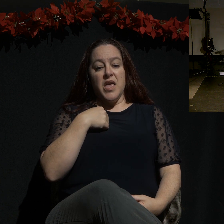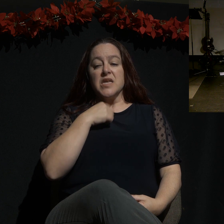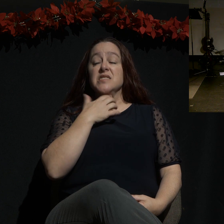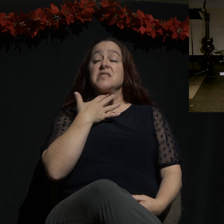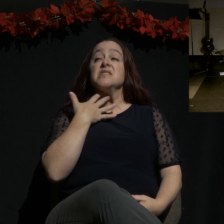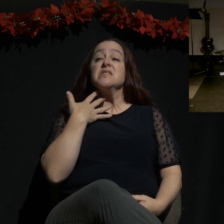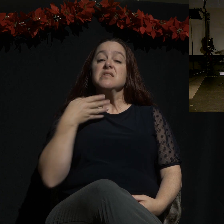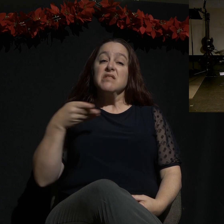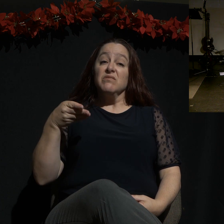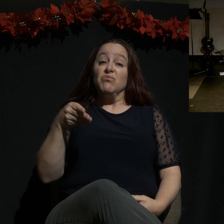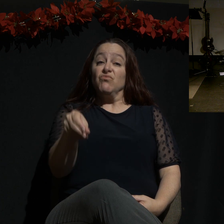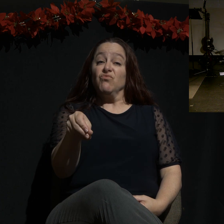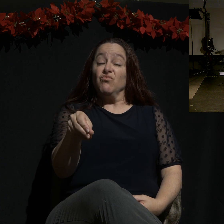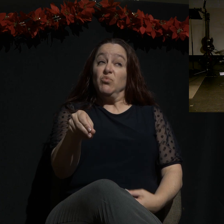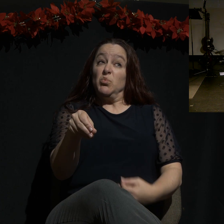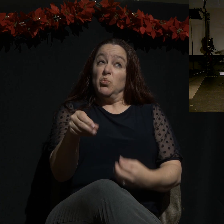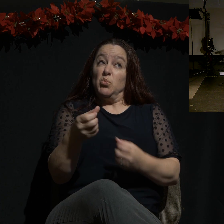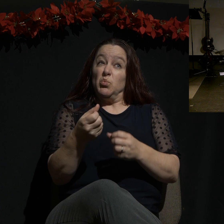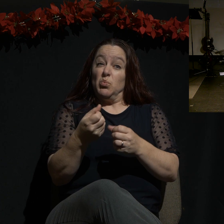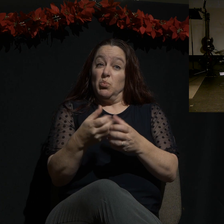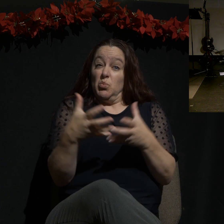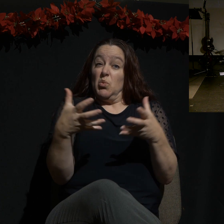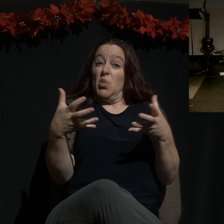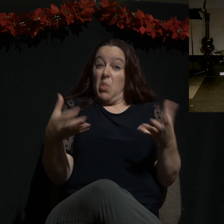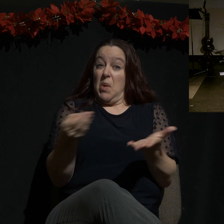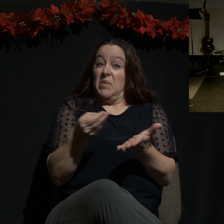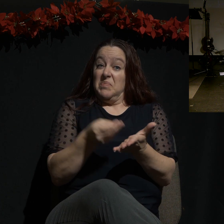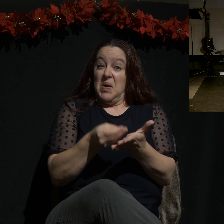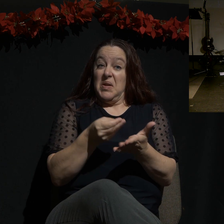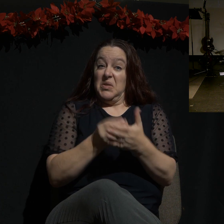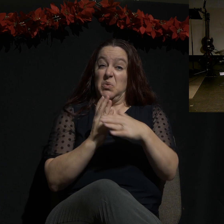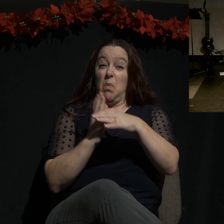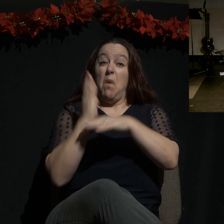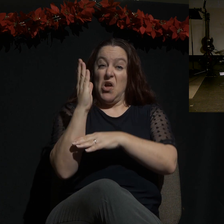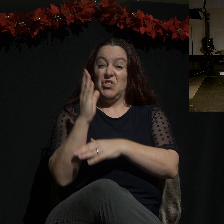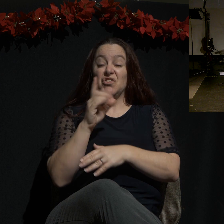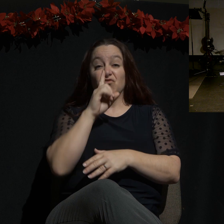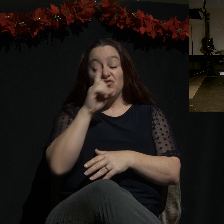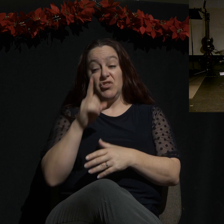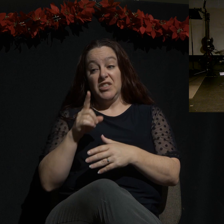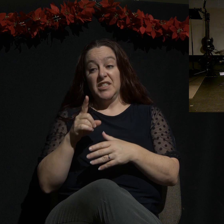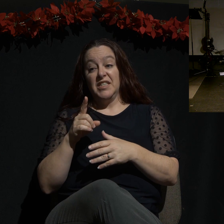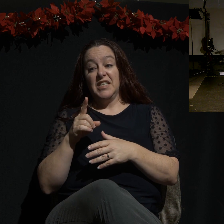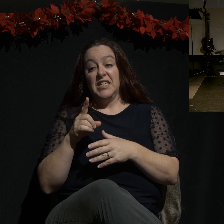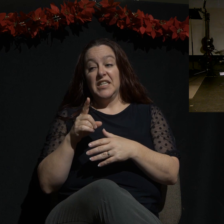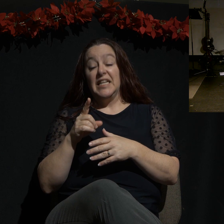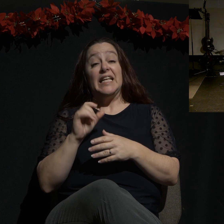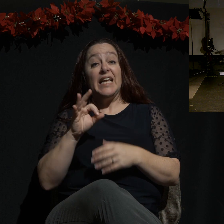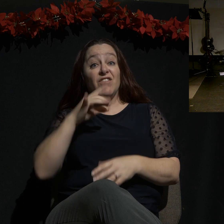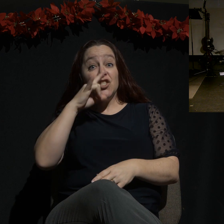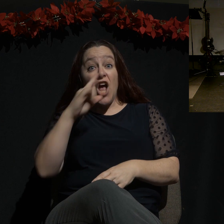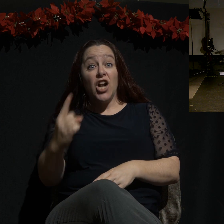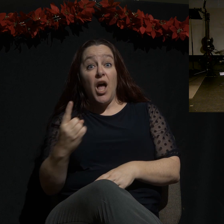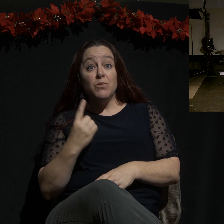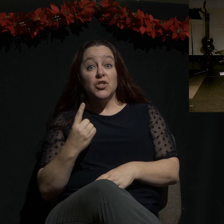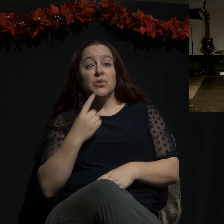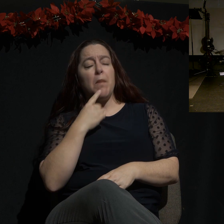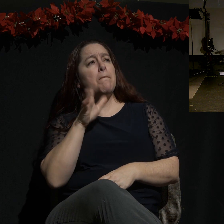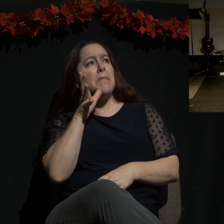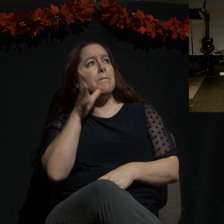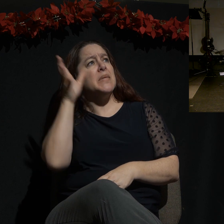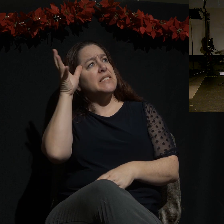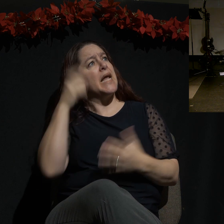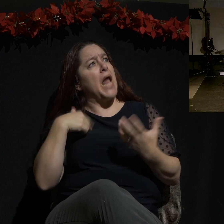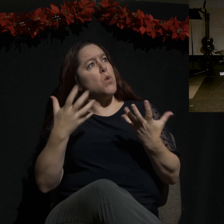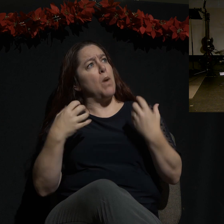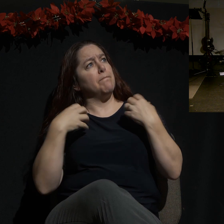too much on it. Fair to say, too much. I spent enough on this backpack that if your child were to come to you and say, "Mom and Dad, I